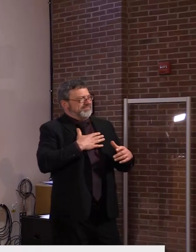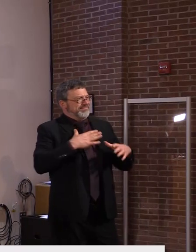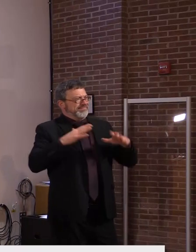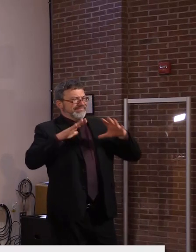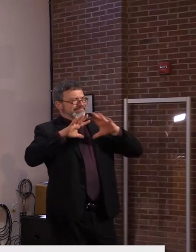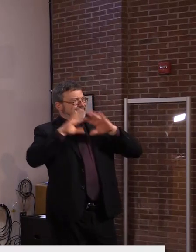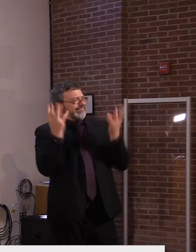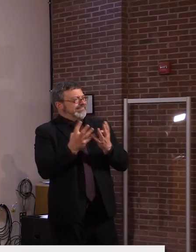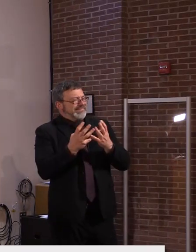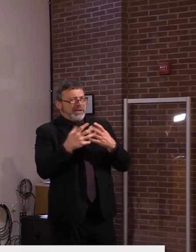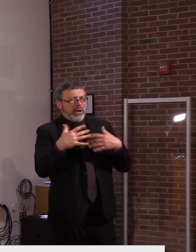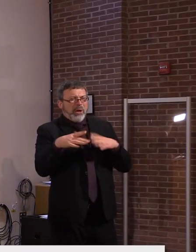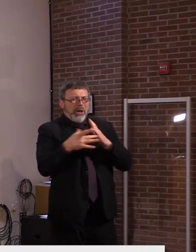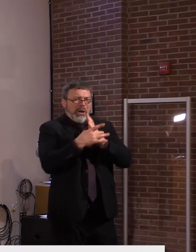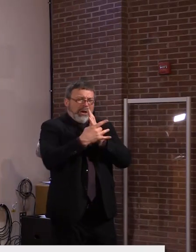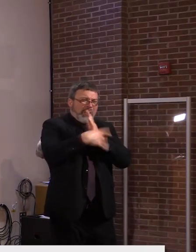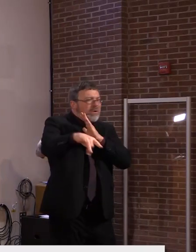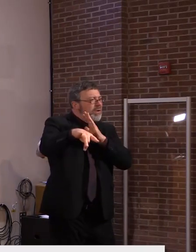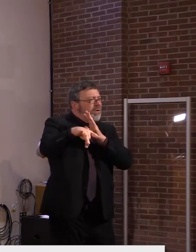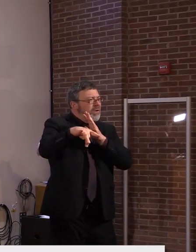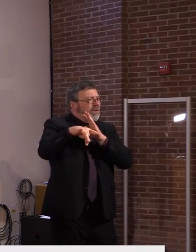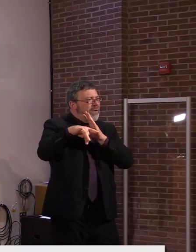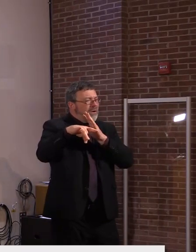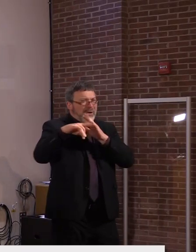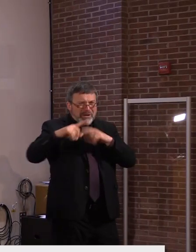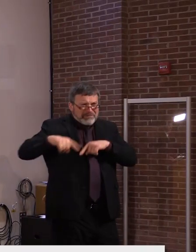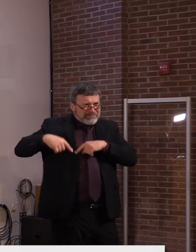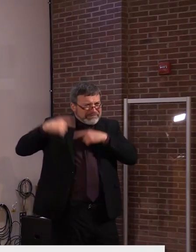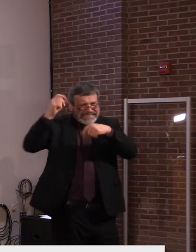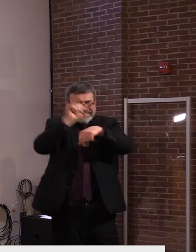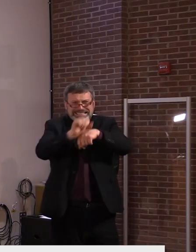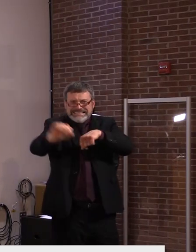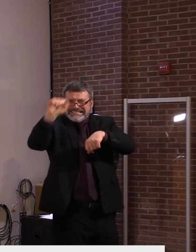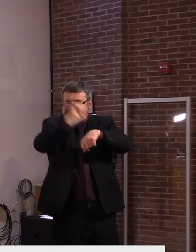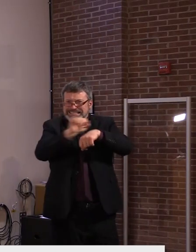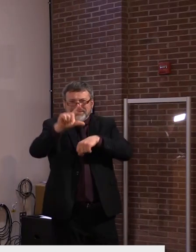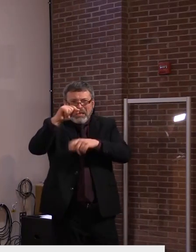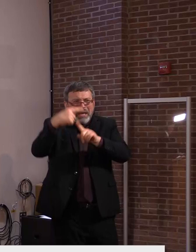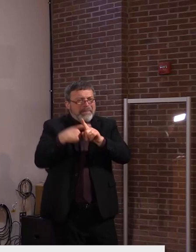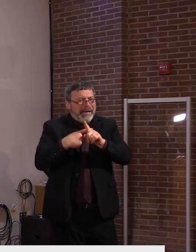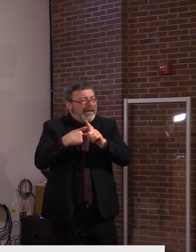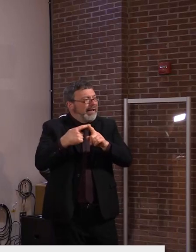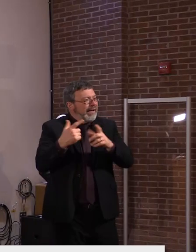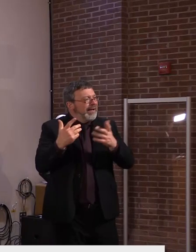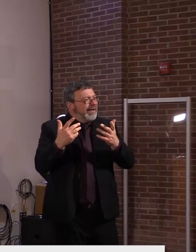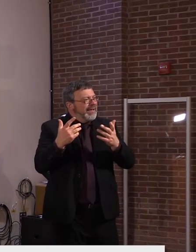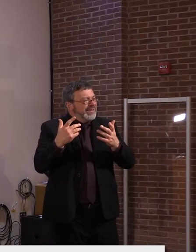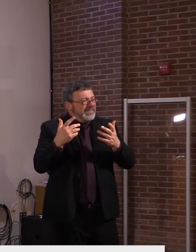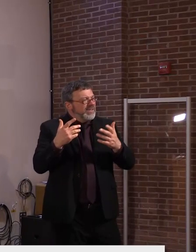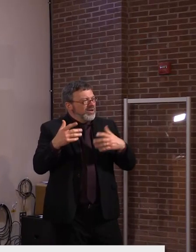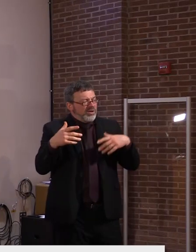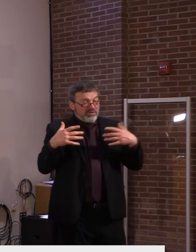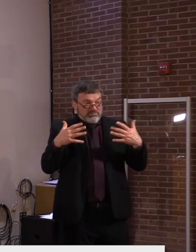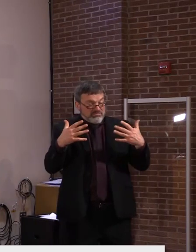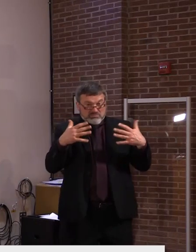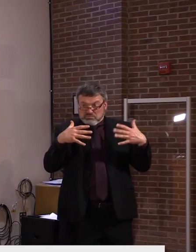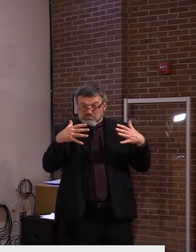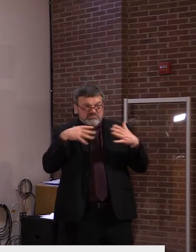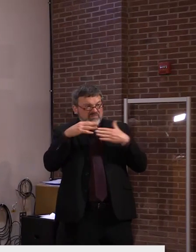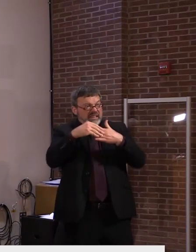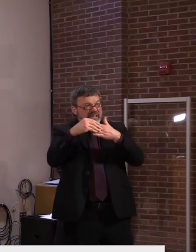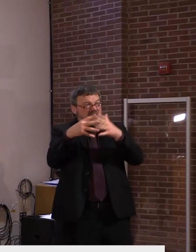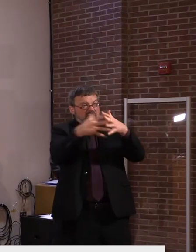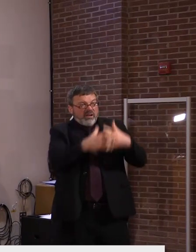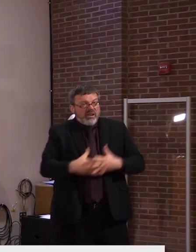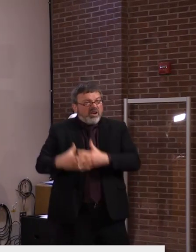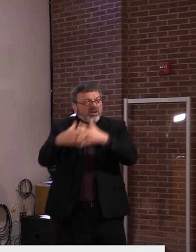now. I think that we've led Vermont well, and I think that there are many others, the White House